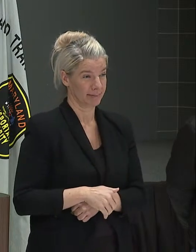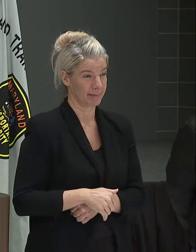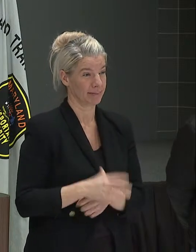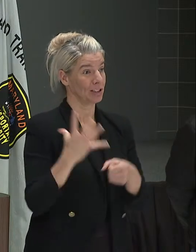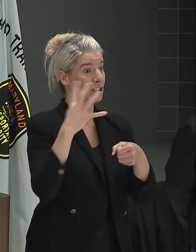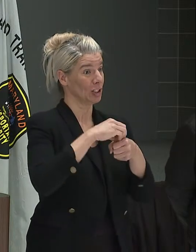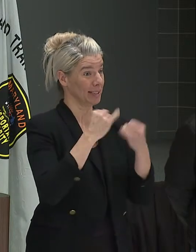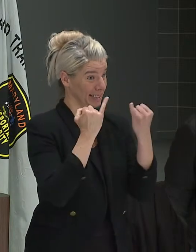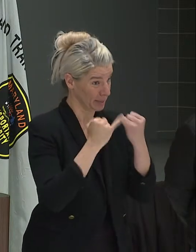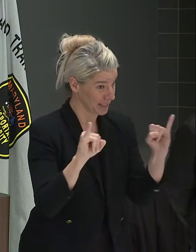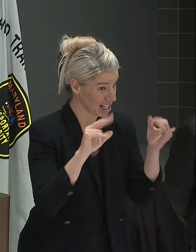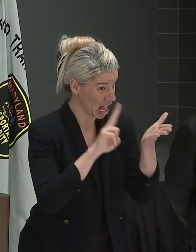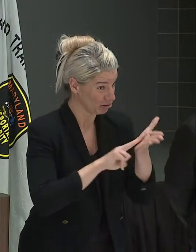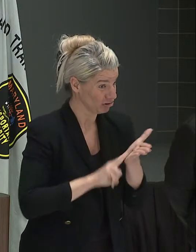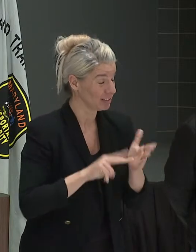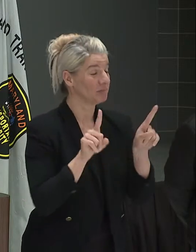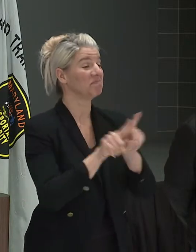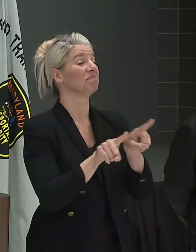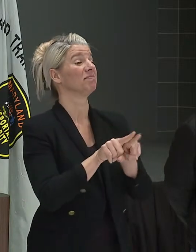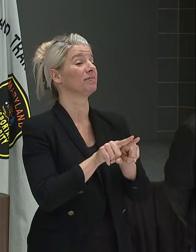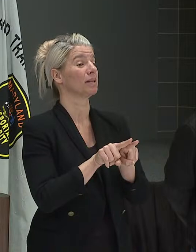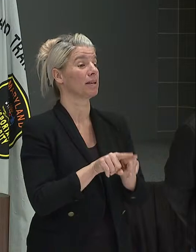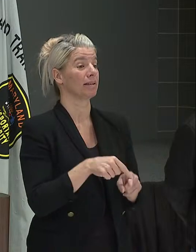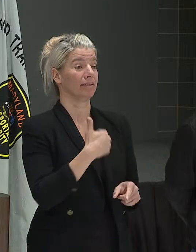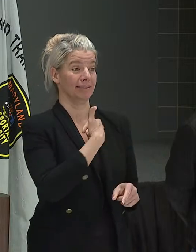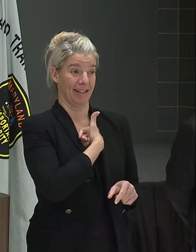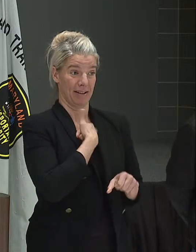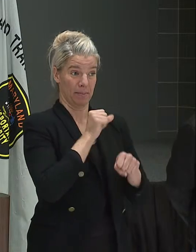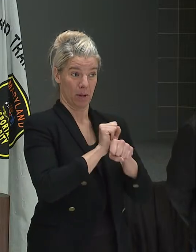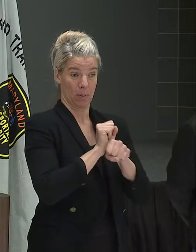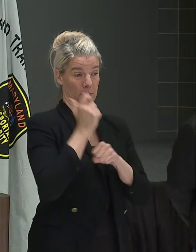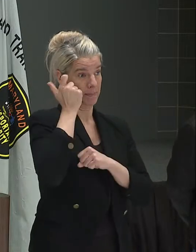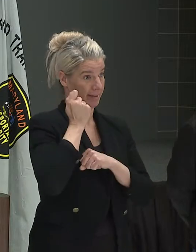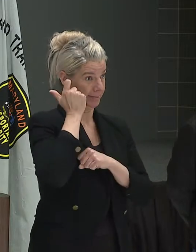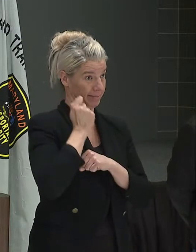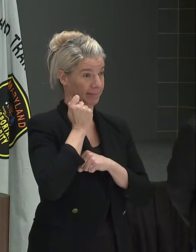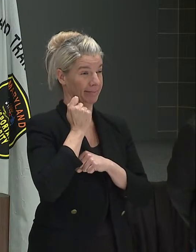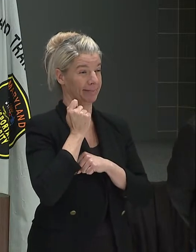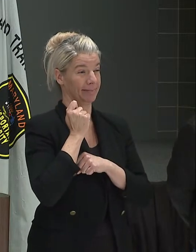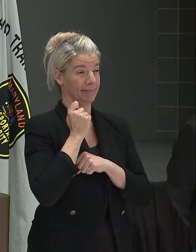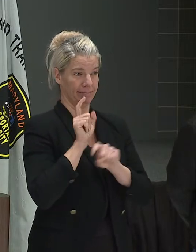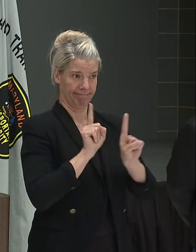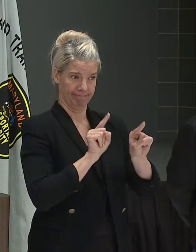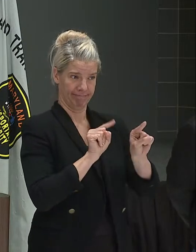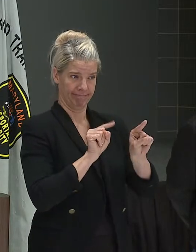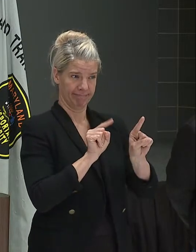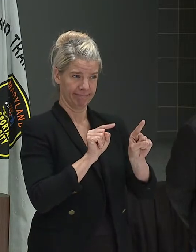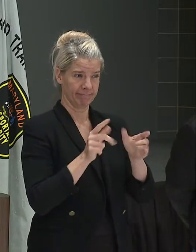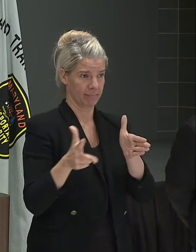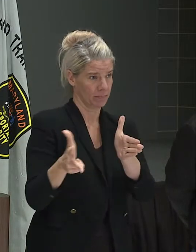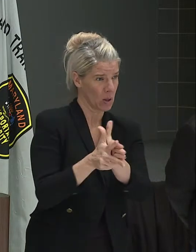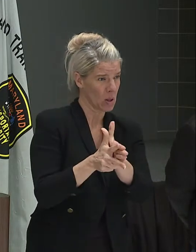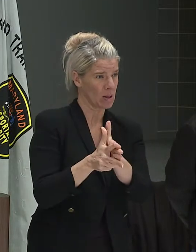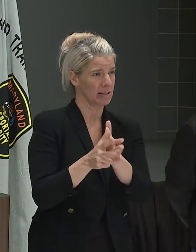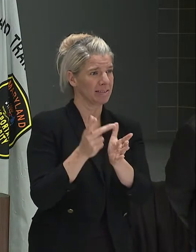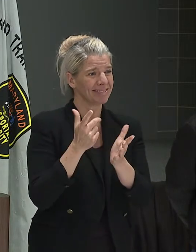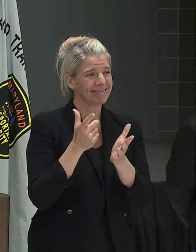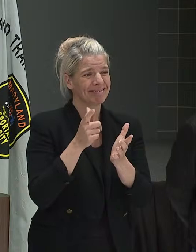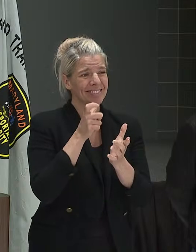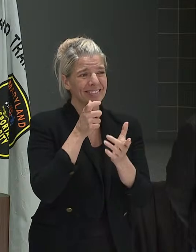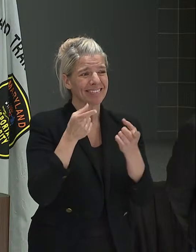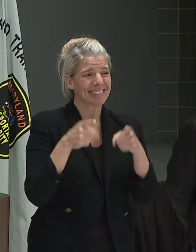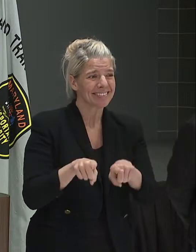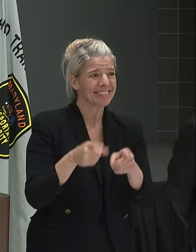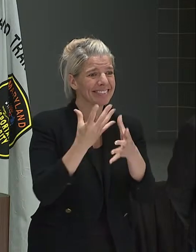independent contractors and self-employed workers who are at the port and losing income because of the